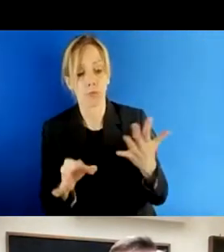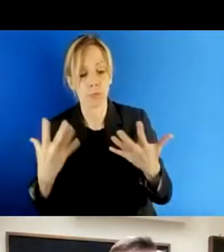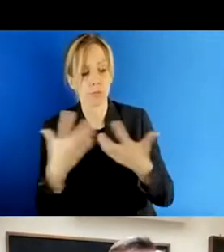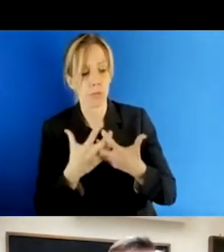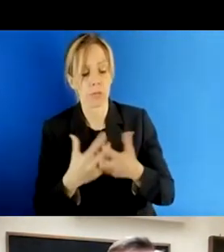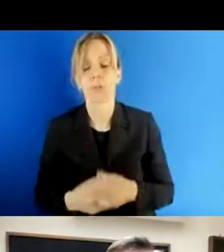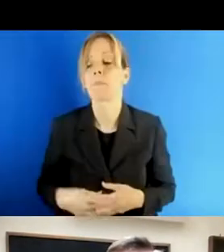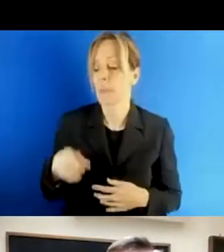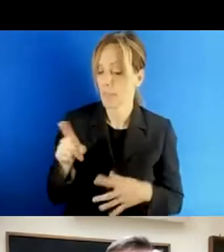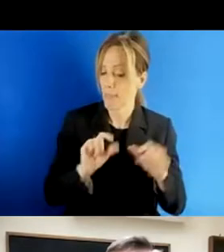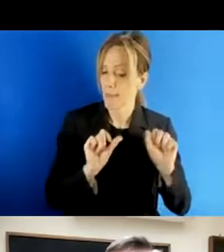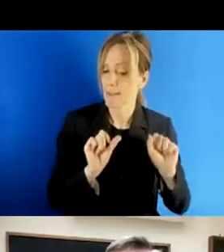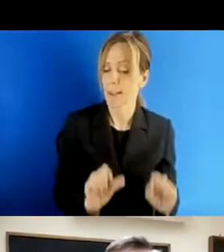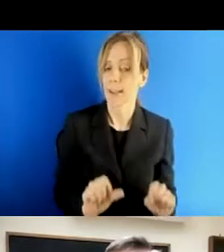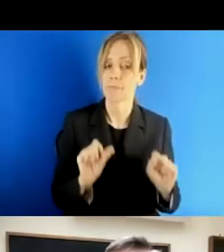And they can escape being